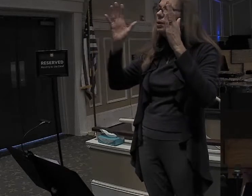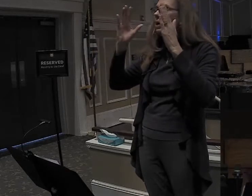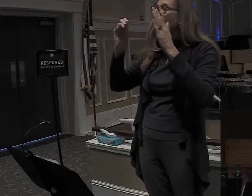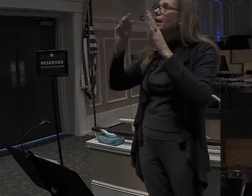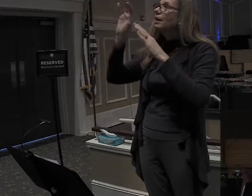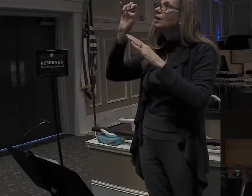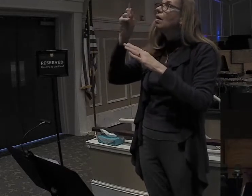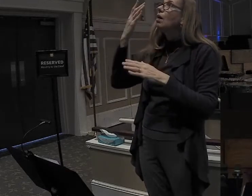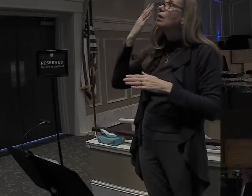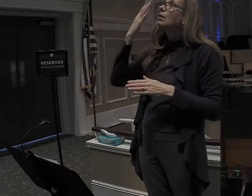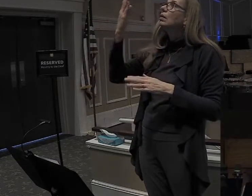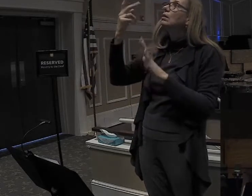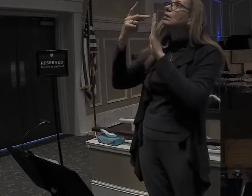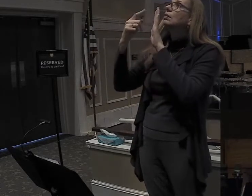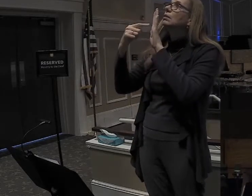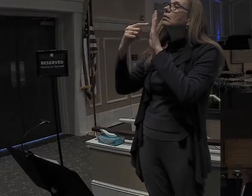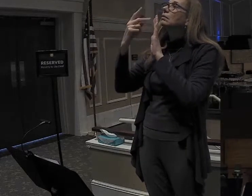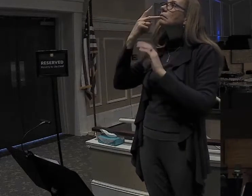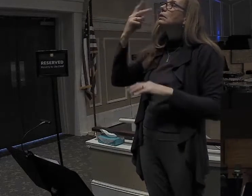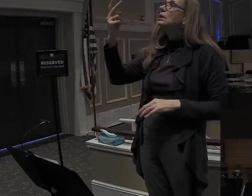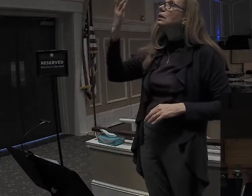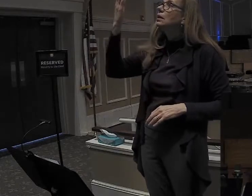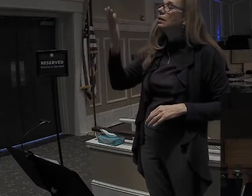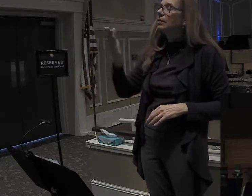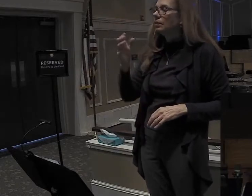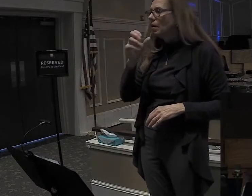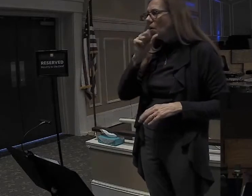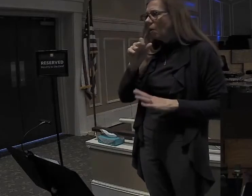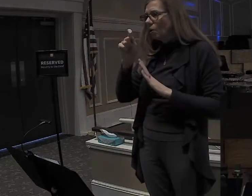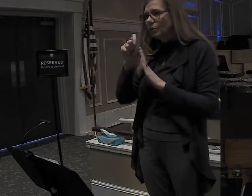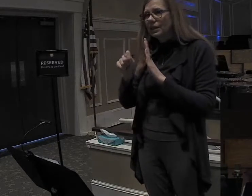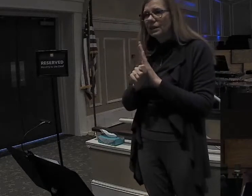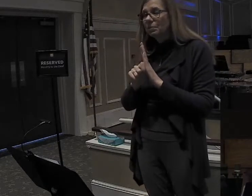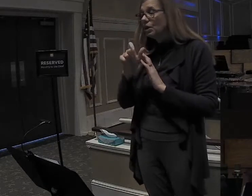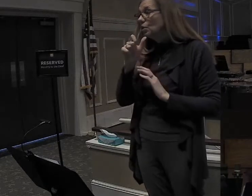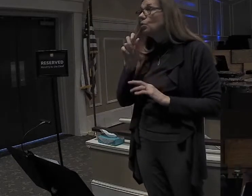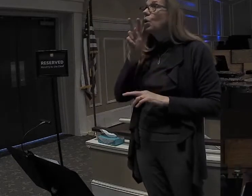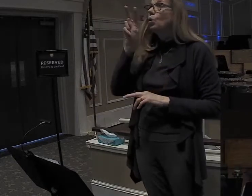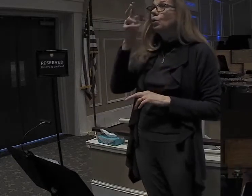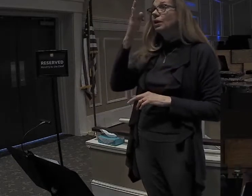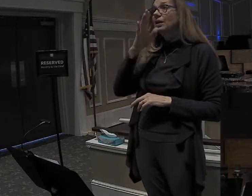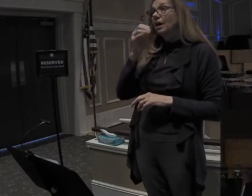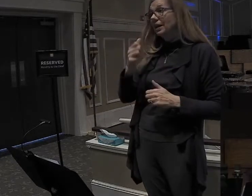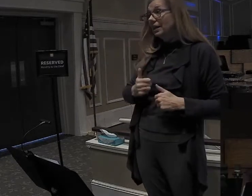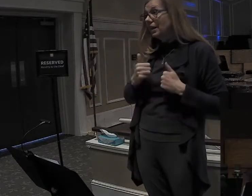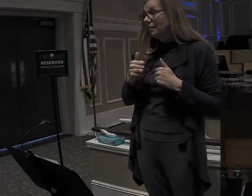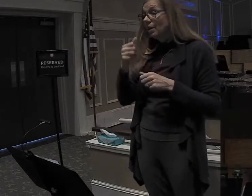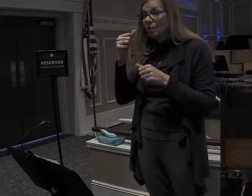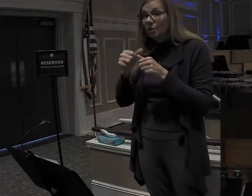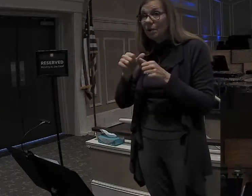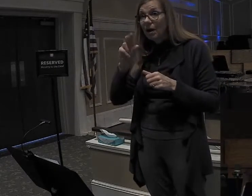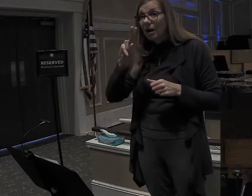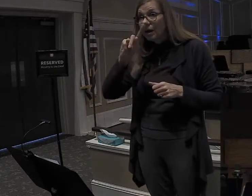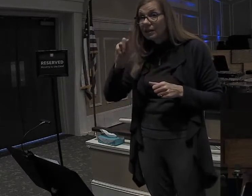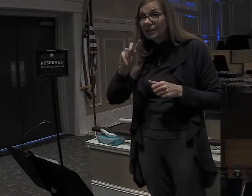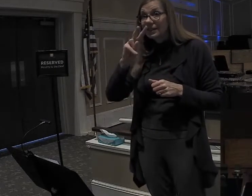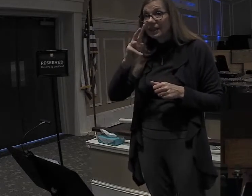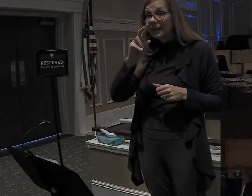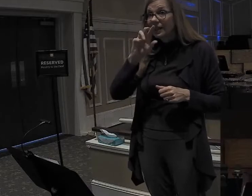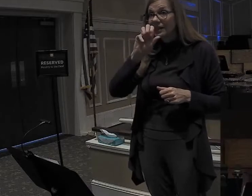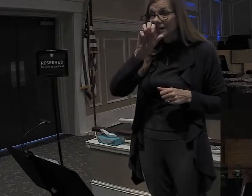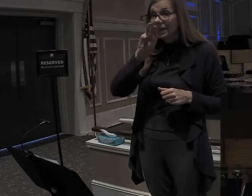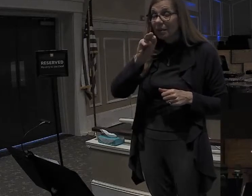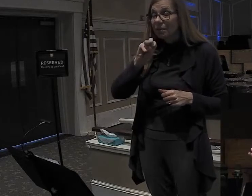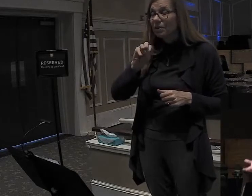revealed. You know, in the Old Testament, you don't look upon God and live. You remember Uzzah in 2 Samuel 6?